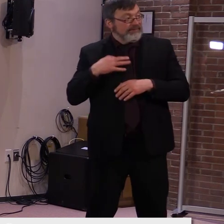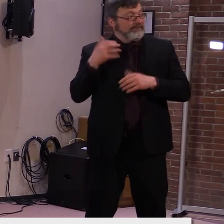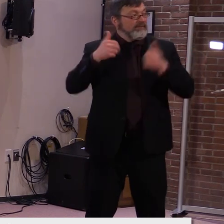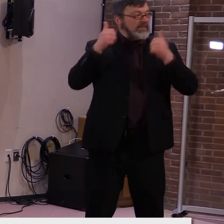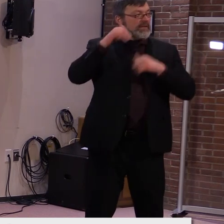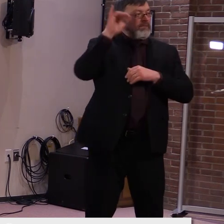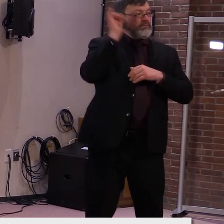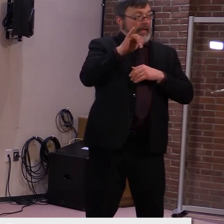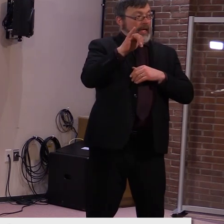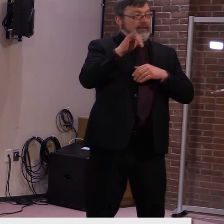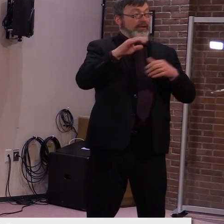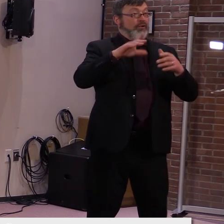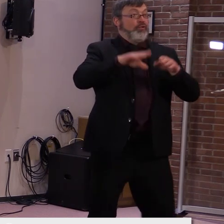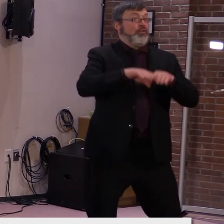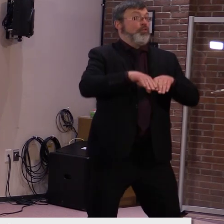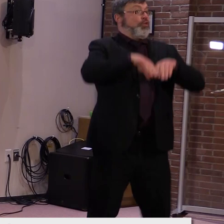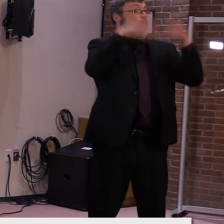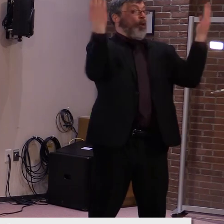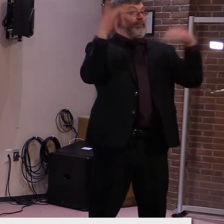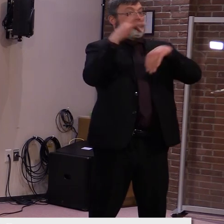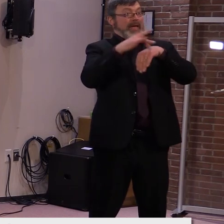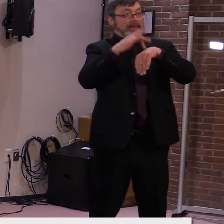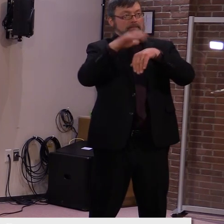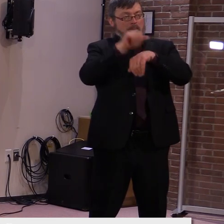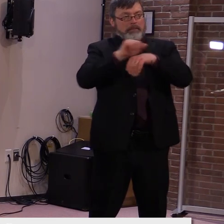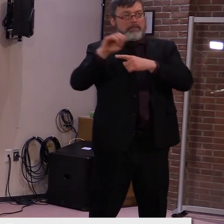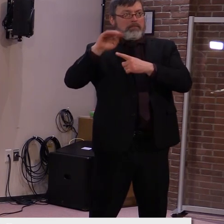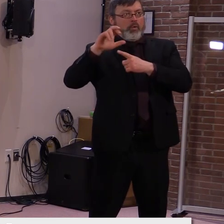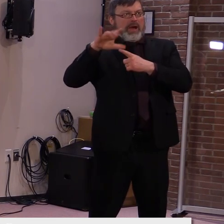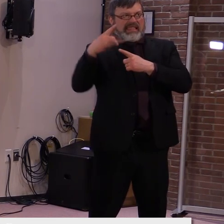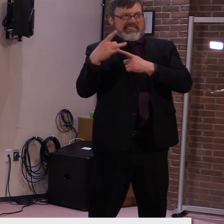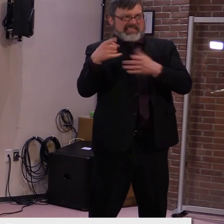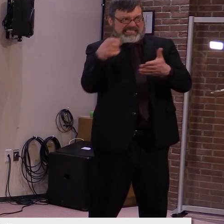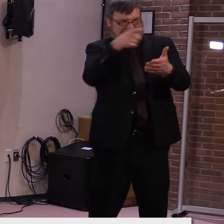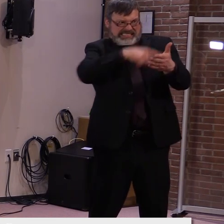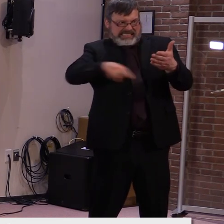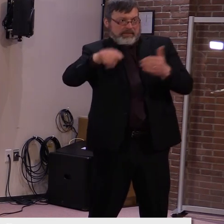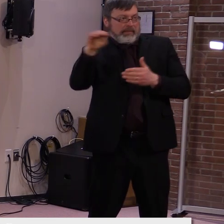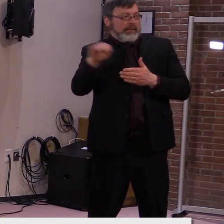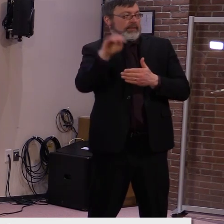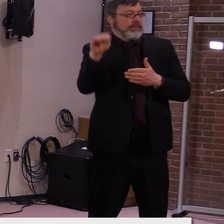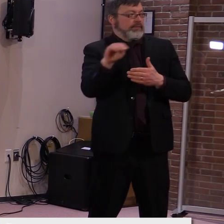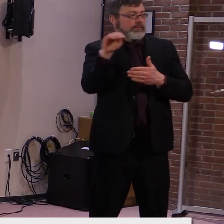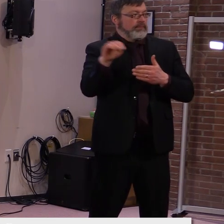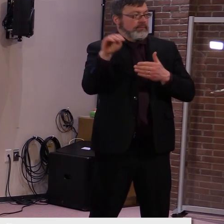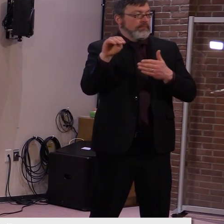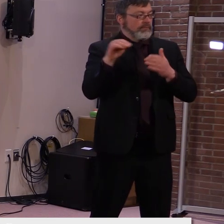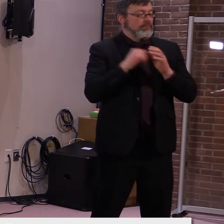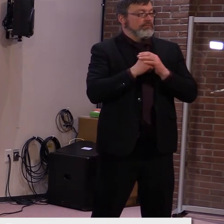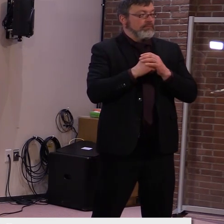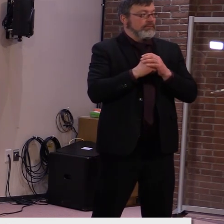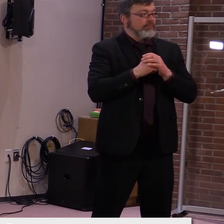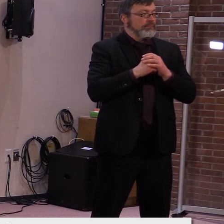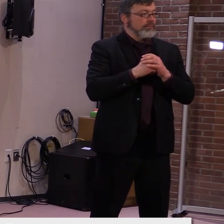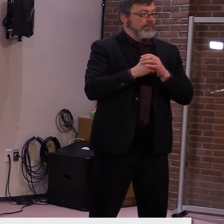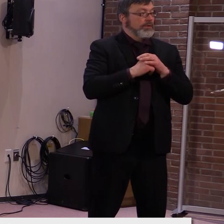to be vaccinated at clinics in their district. Starting next week, our allocation of Johnson &